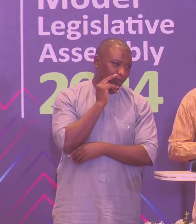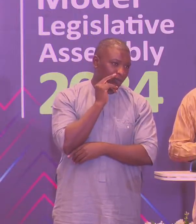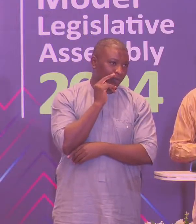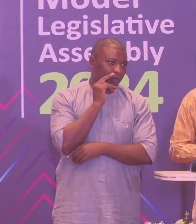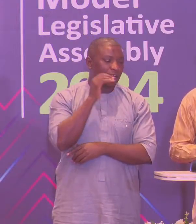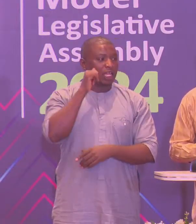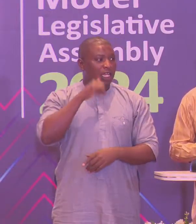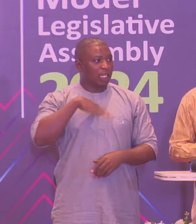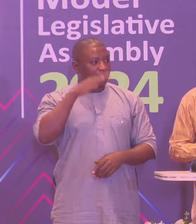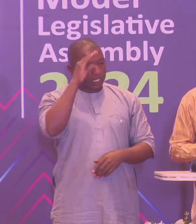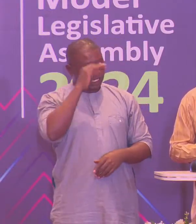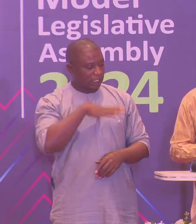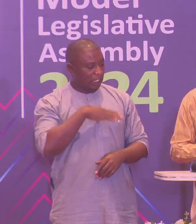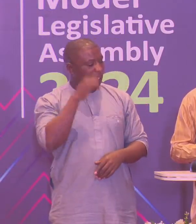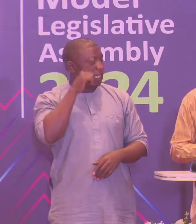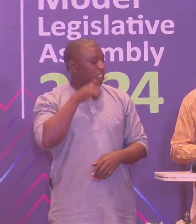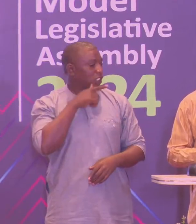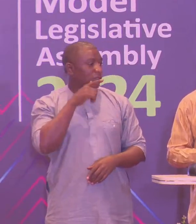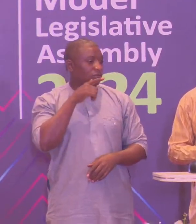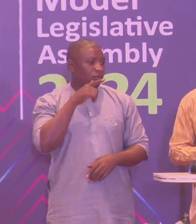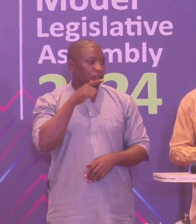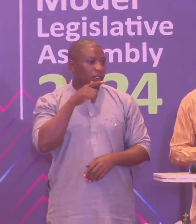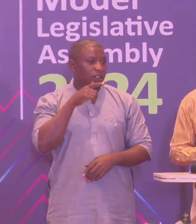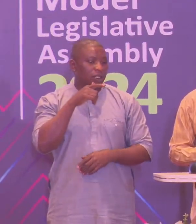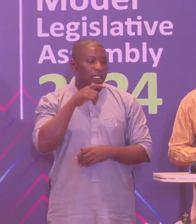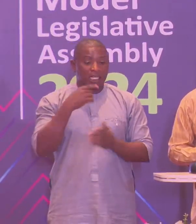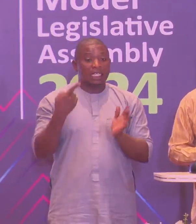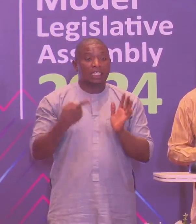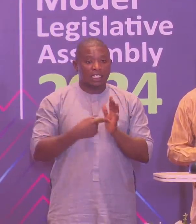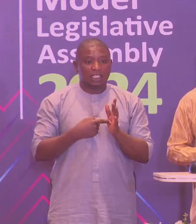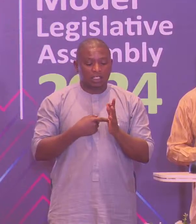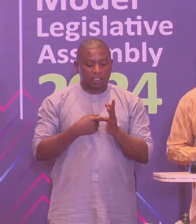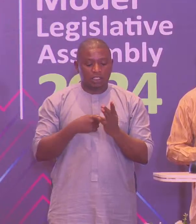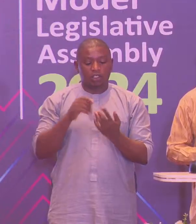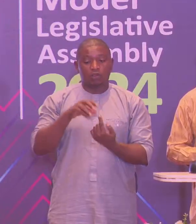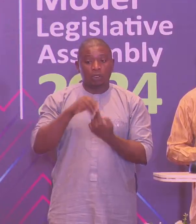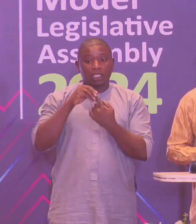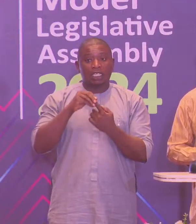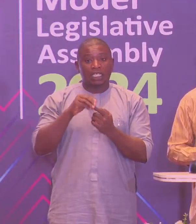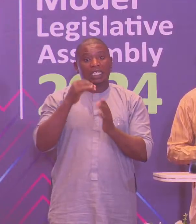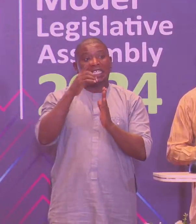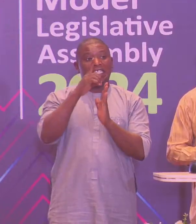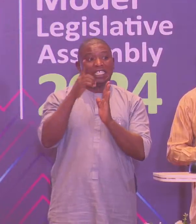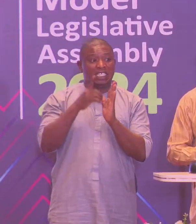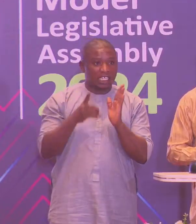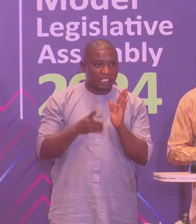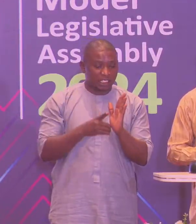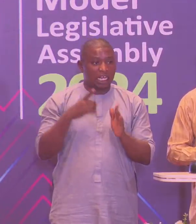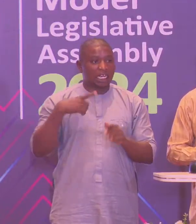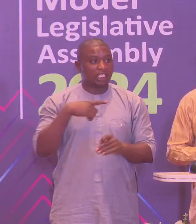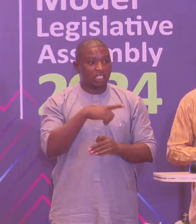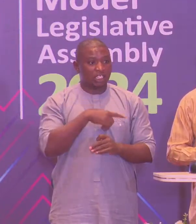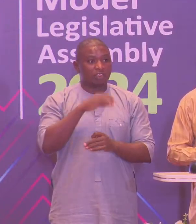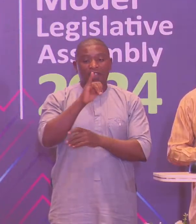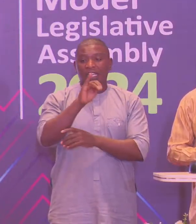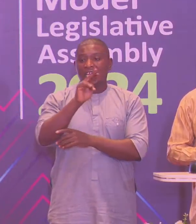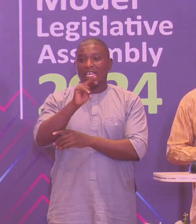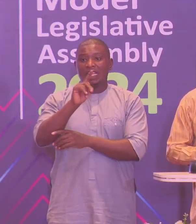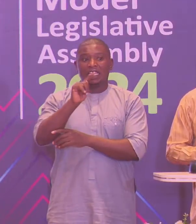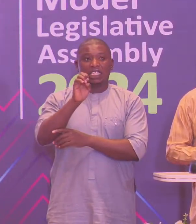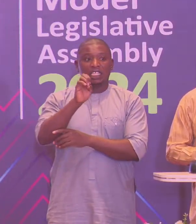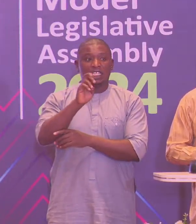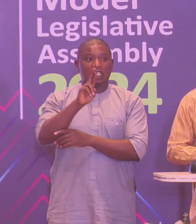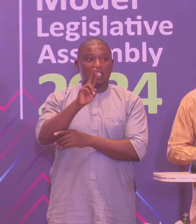Distinguished guests, ladies and gentlemen, this specially designed and well-crafted legislative internship program is supported